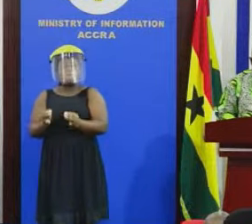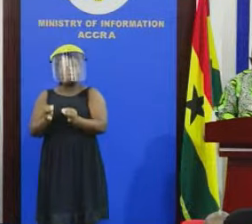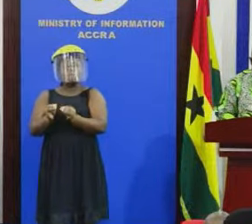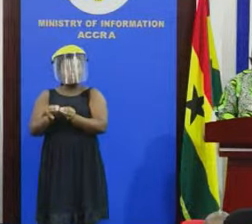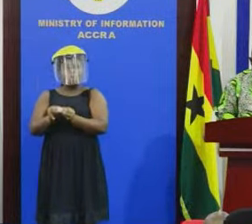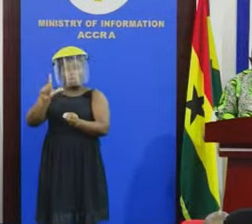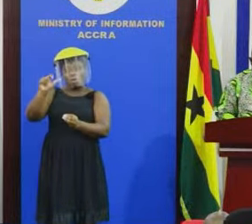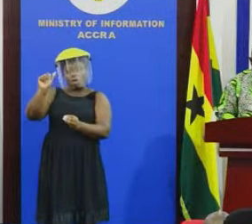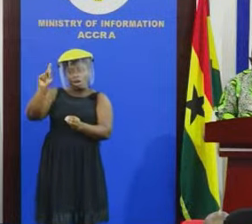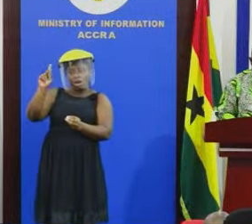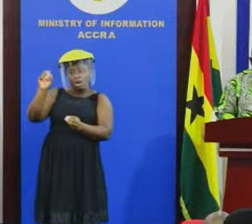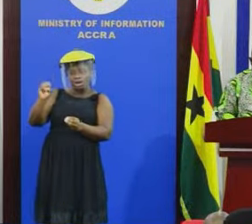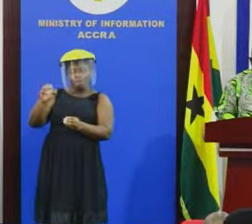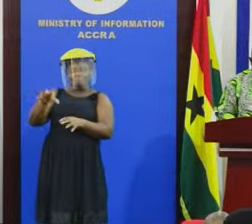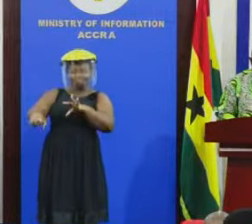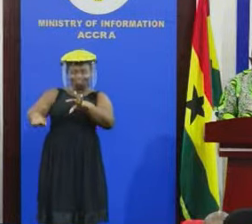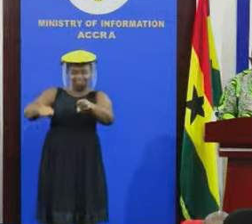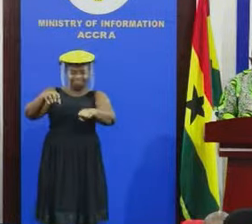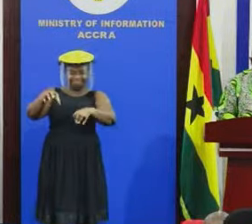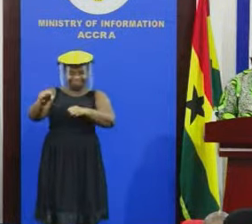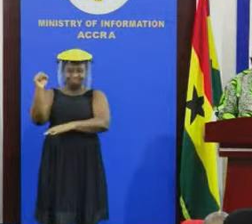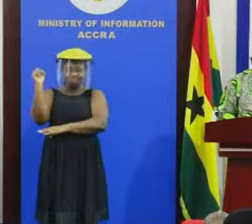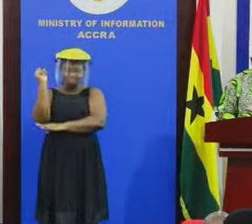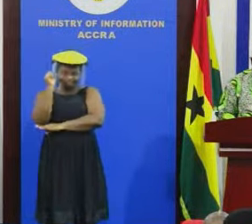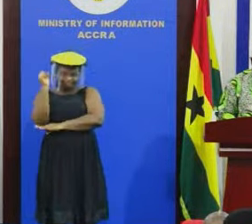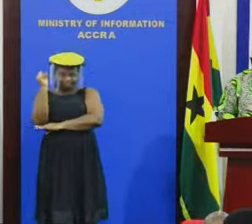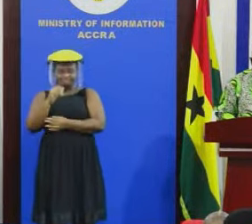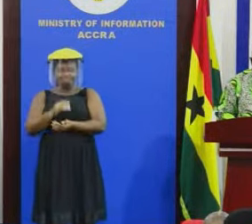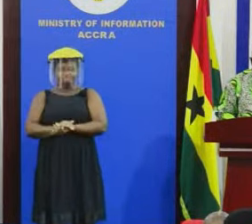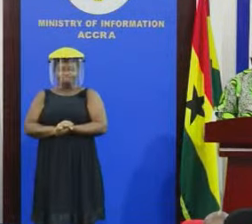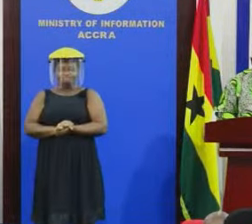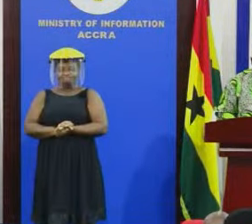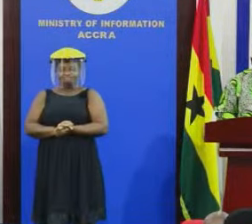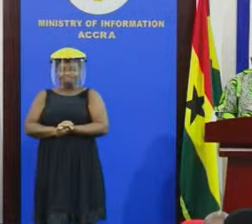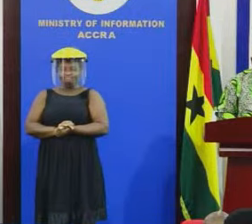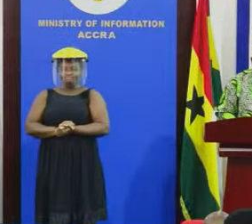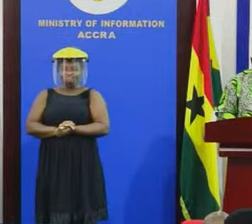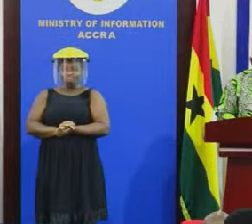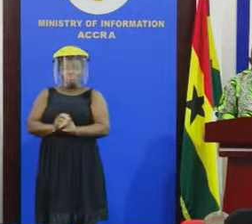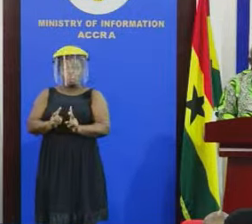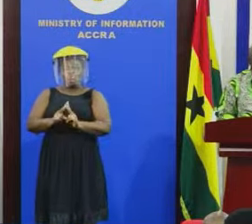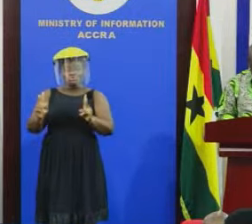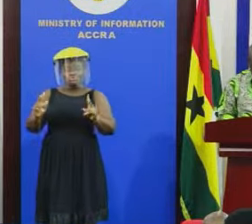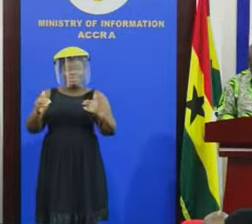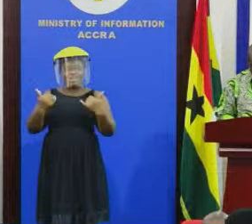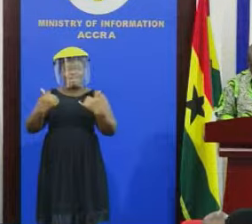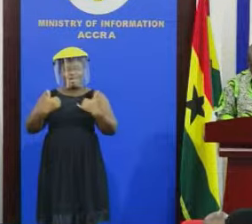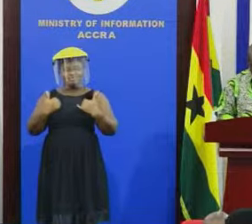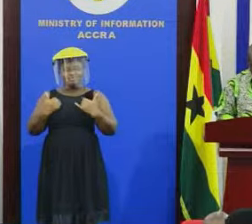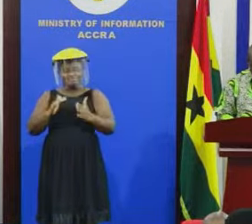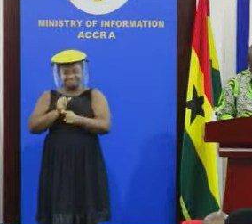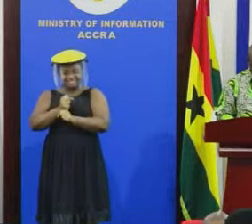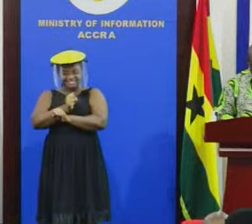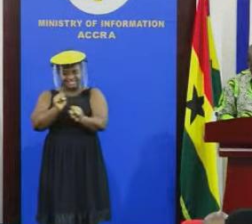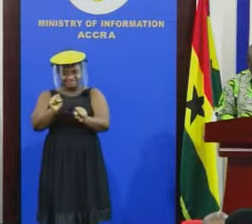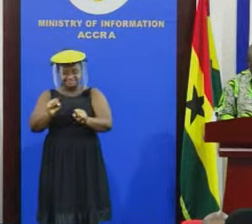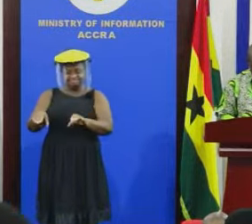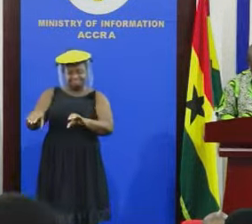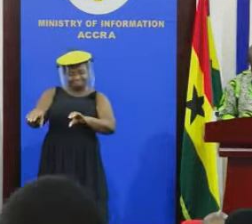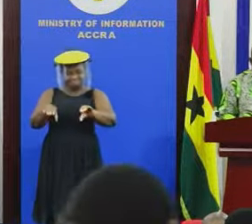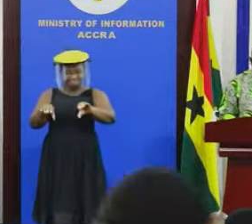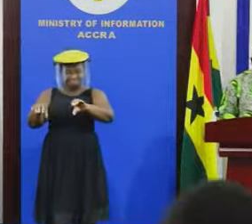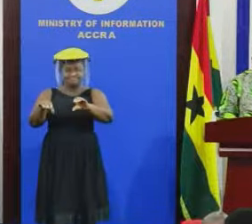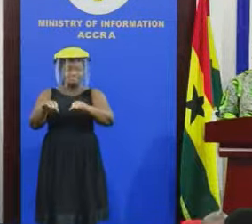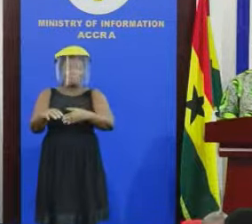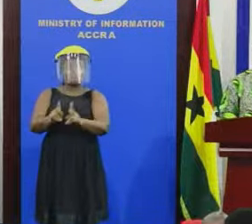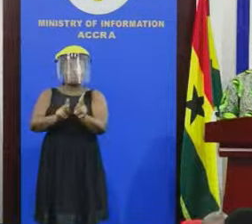channels will be, tree stumps from more channels will be moved to enhance the safety of movement for people who live